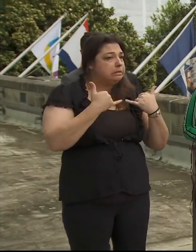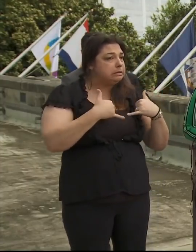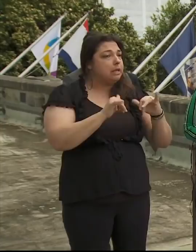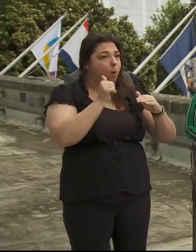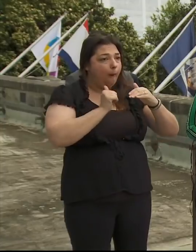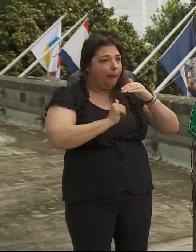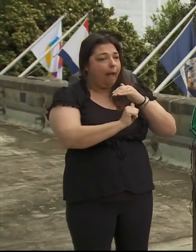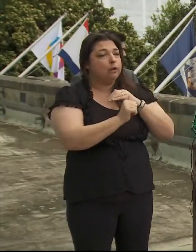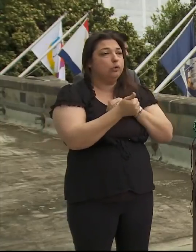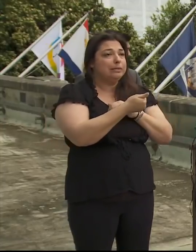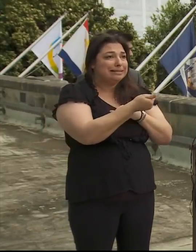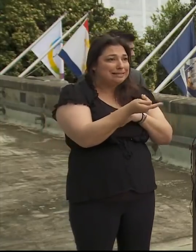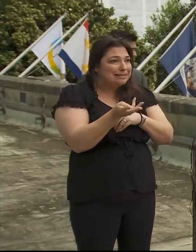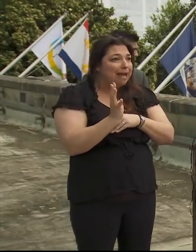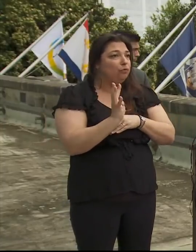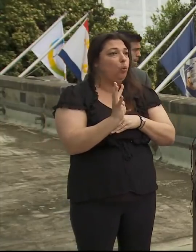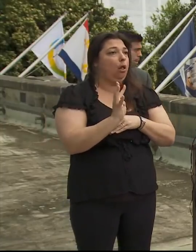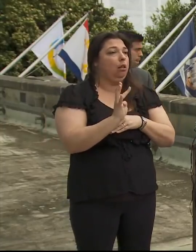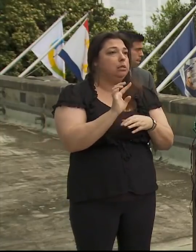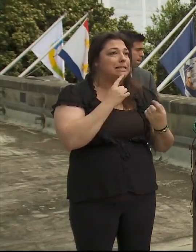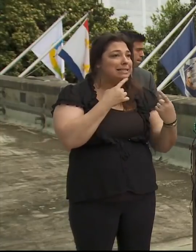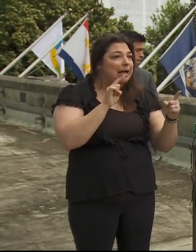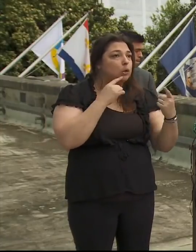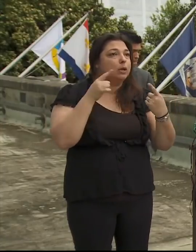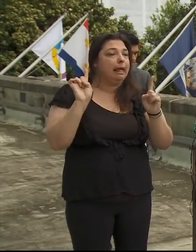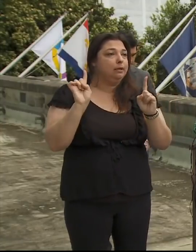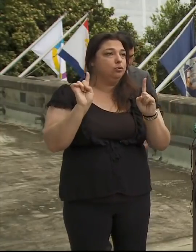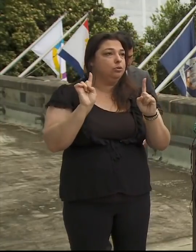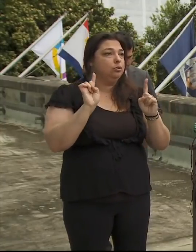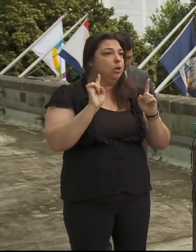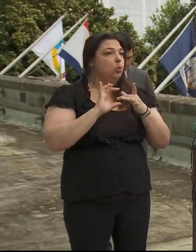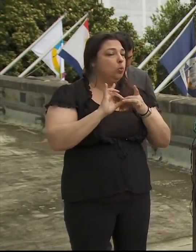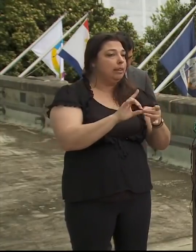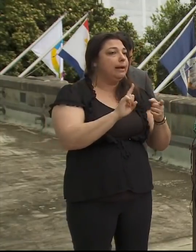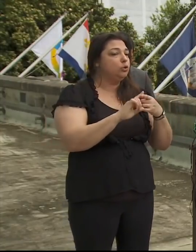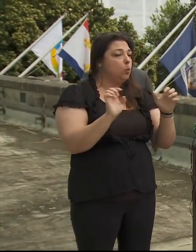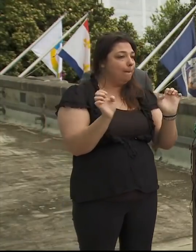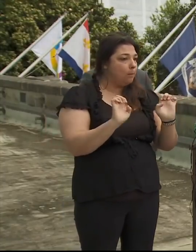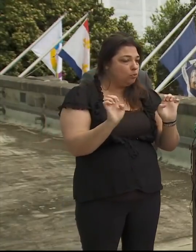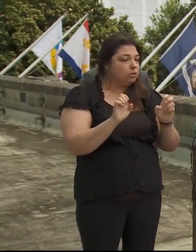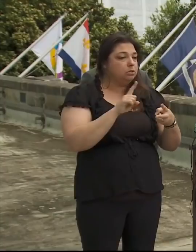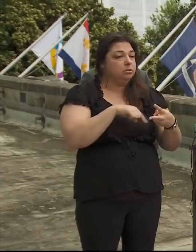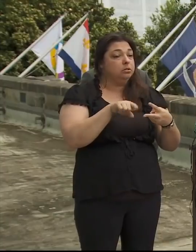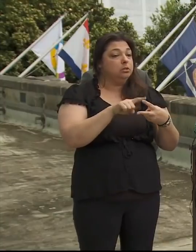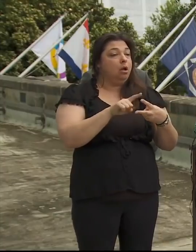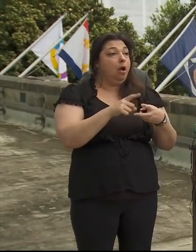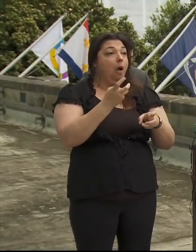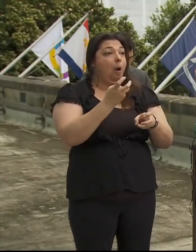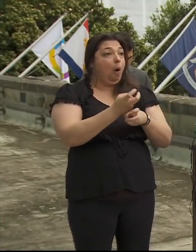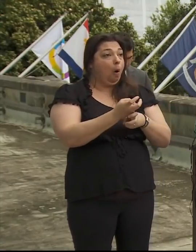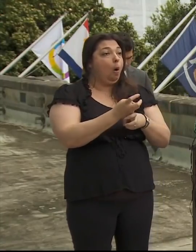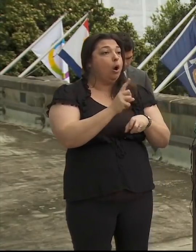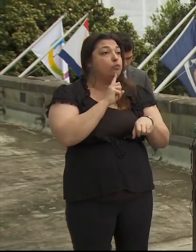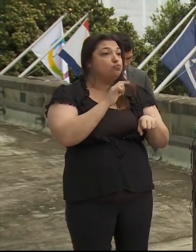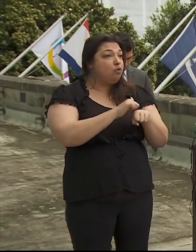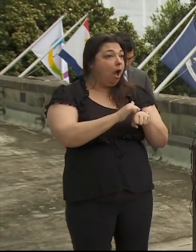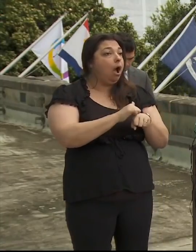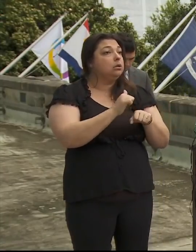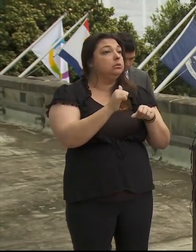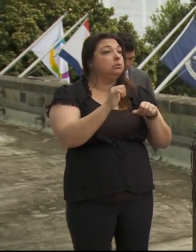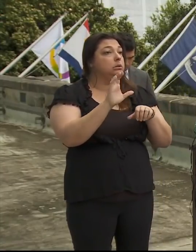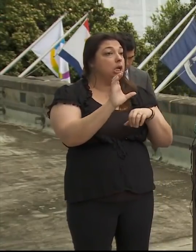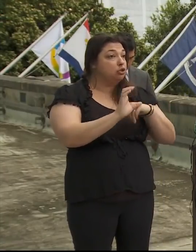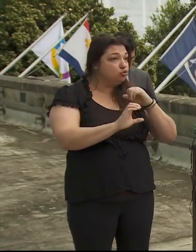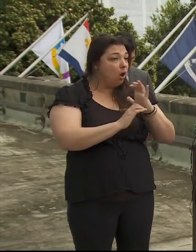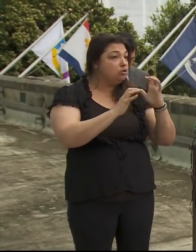under several declarations in terms of emergency. One being the Hard Rock collapse, as well